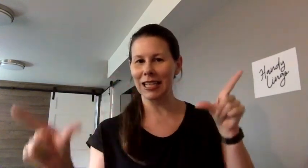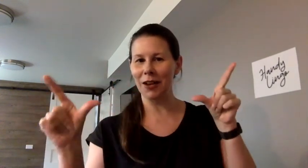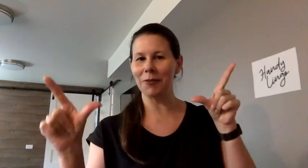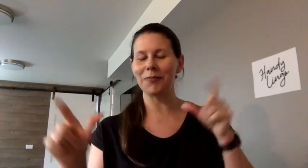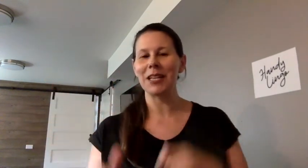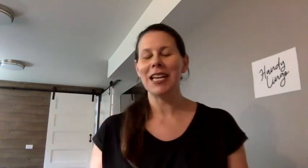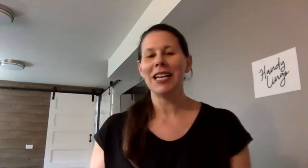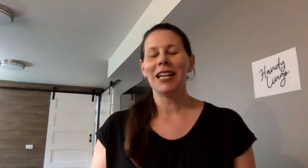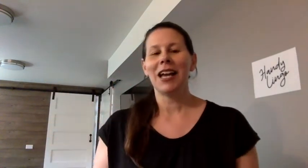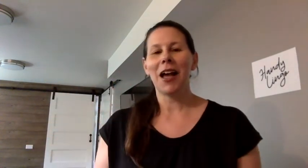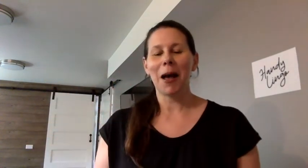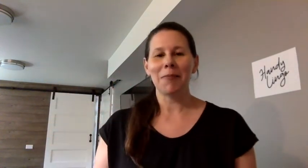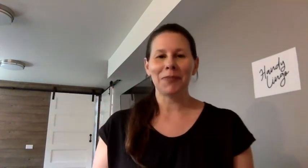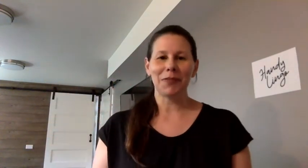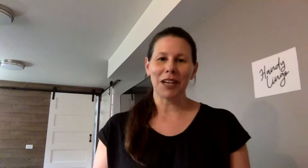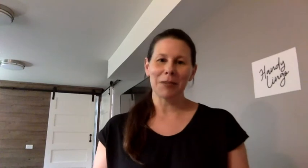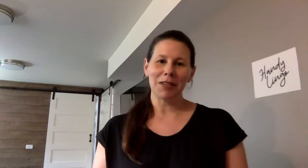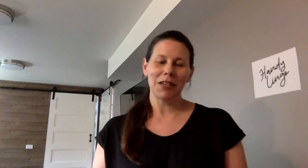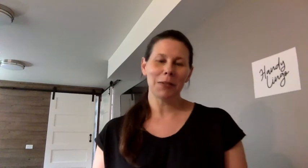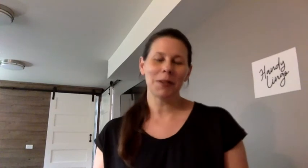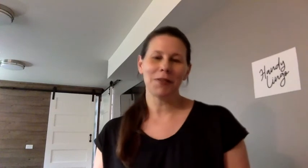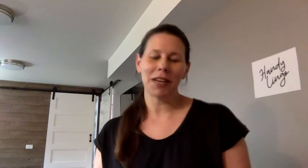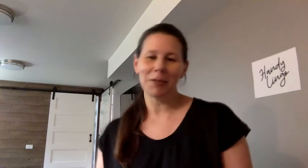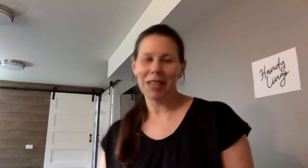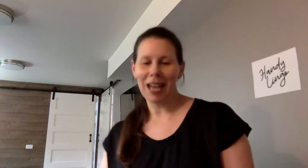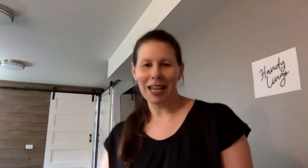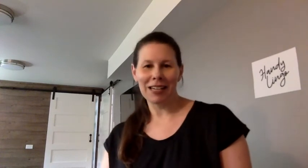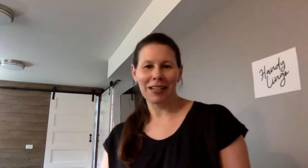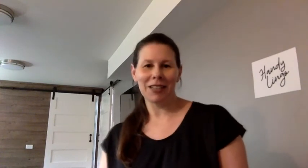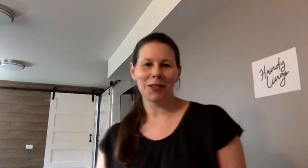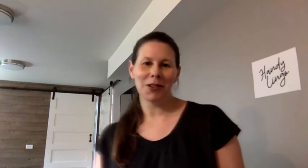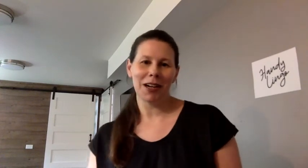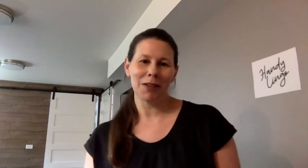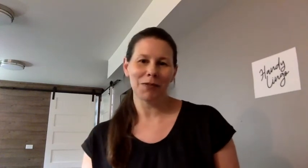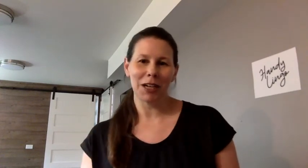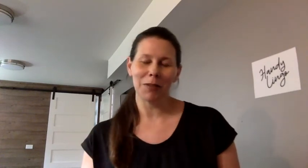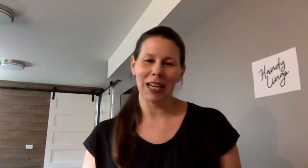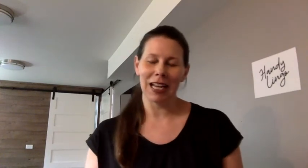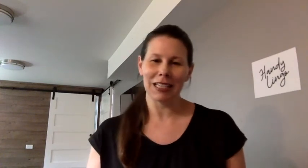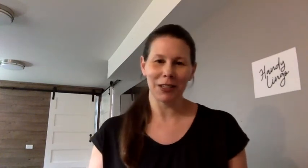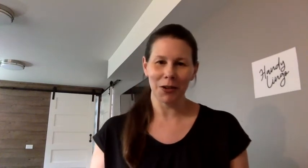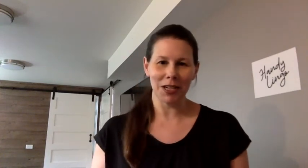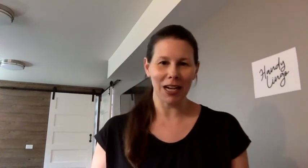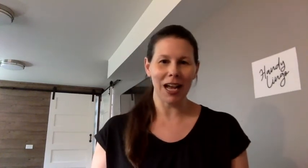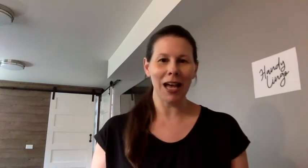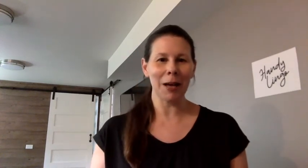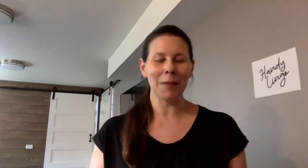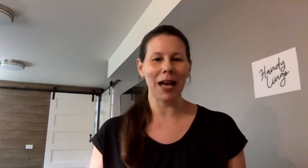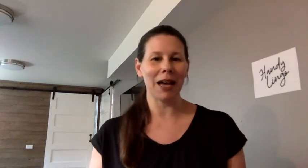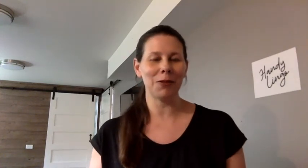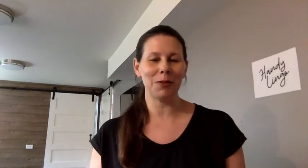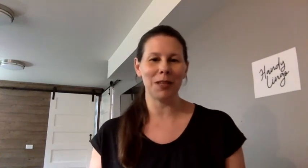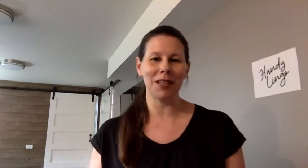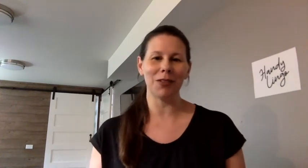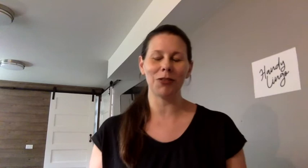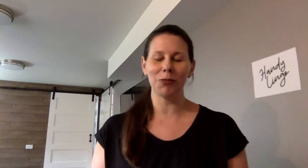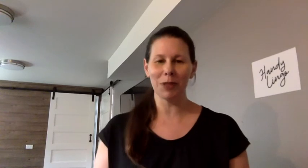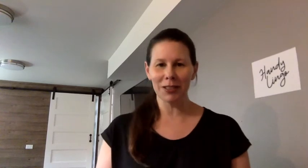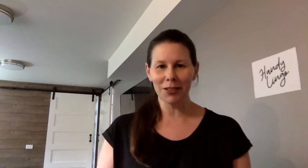Lingo. Find me on Facebook, find me on Instagram, find me at handylingo.com. I would be thrilled to